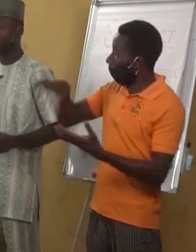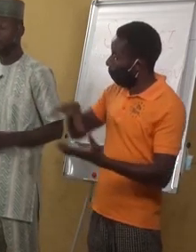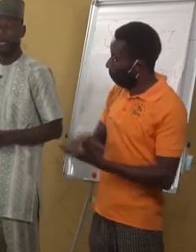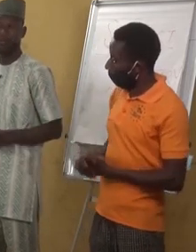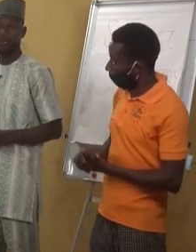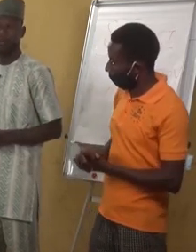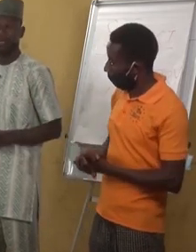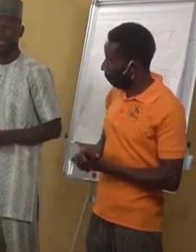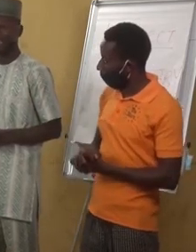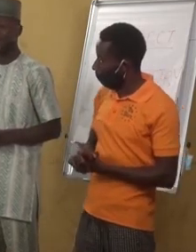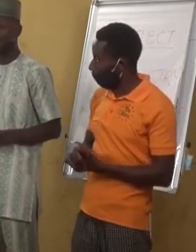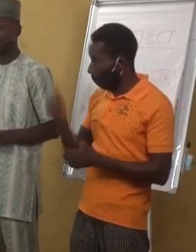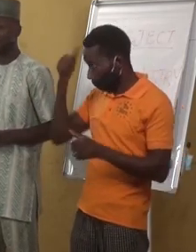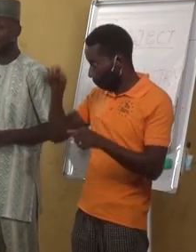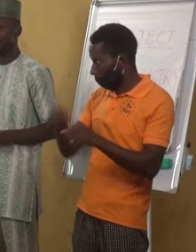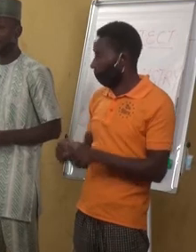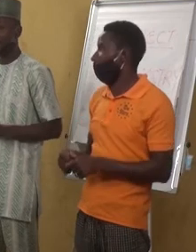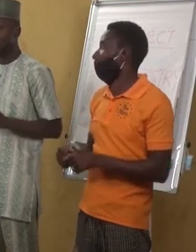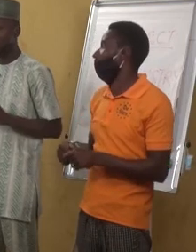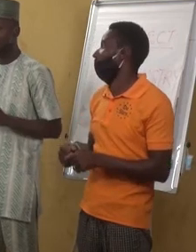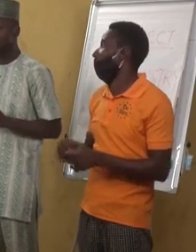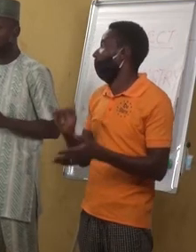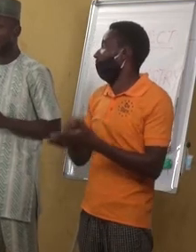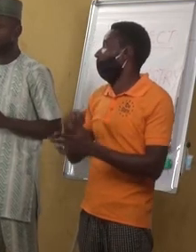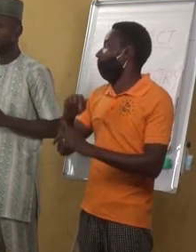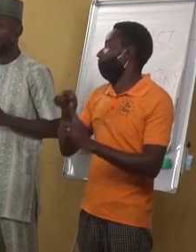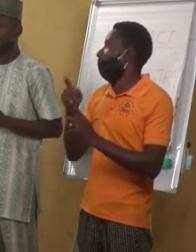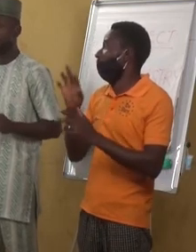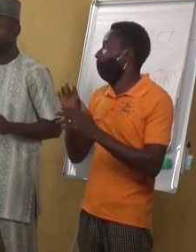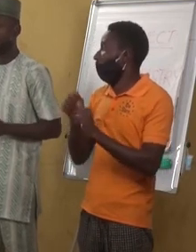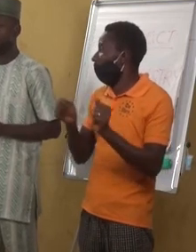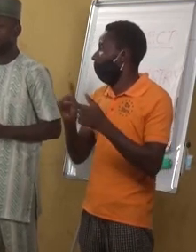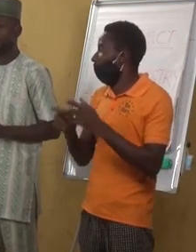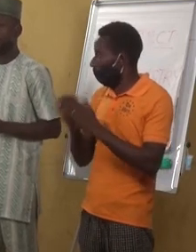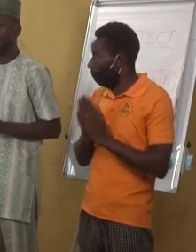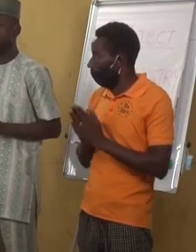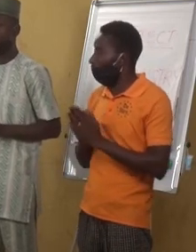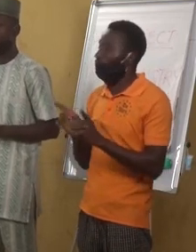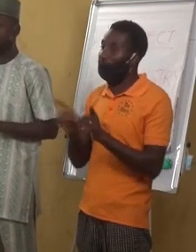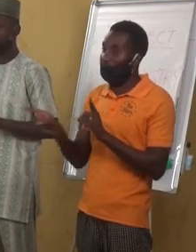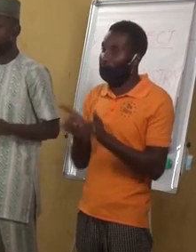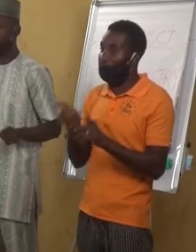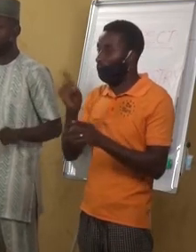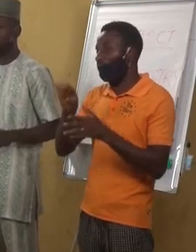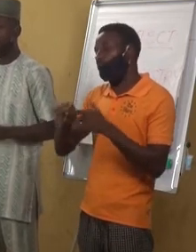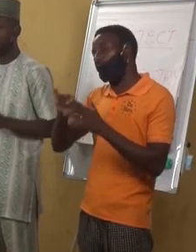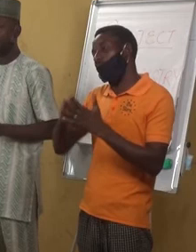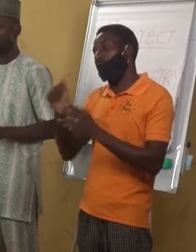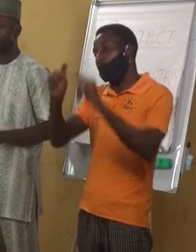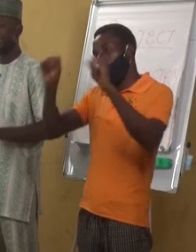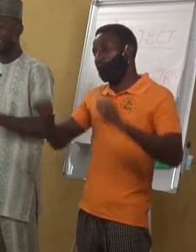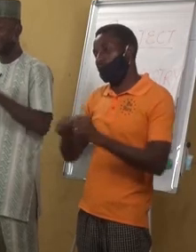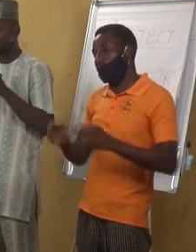covalent compound. And remember, I said it severally, that whenever you are asked to differentiate in chemistry, you are expected to draw a table. Give